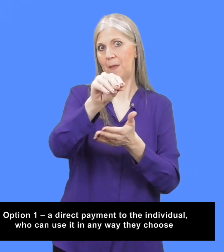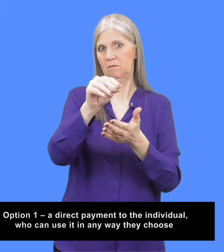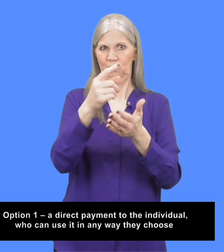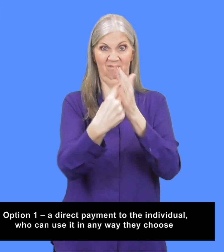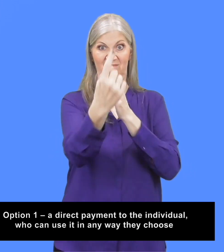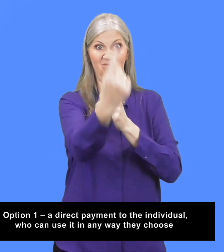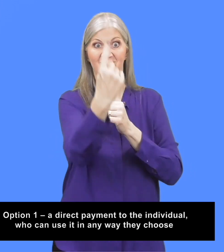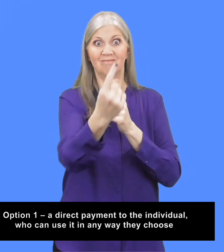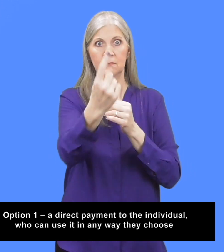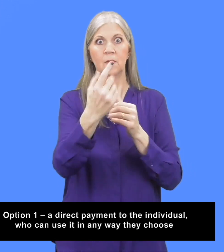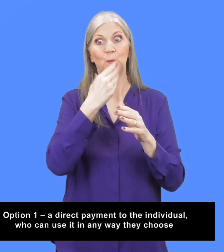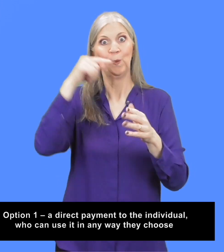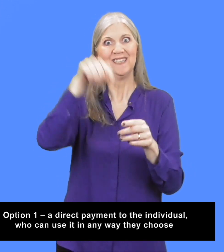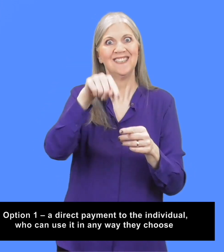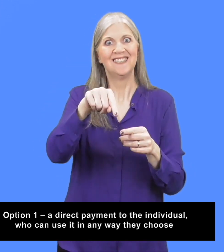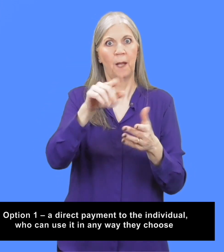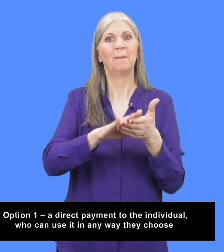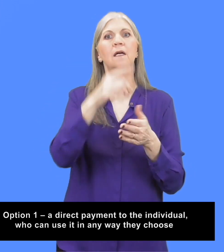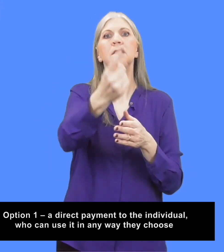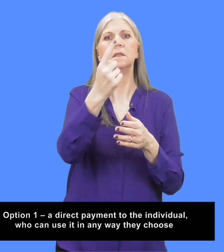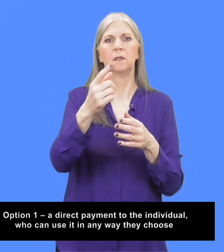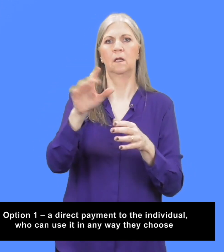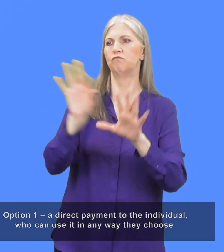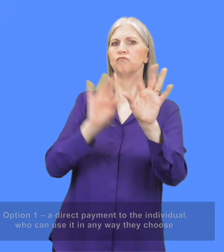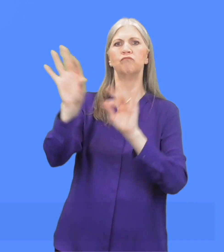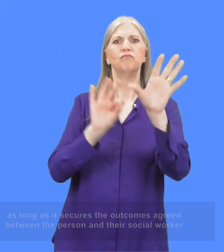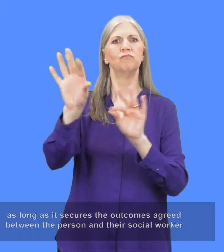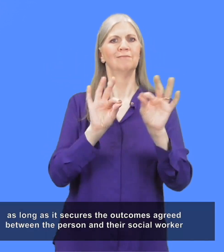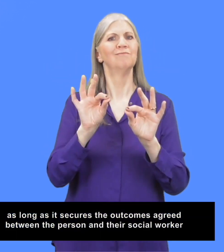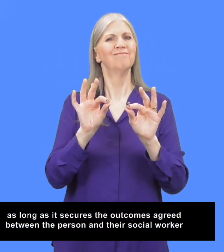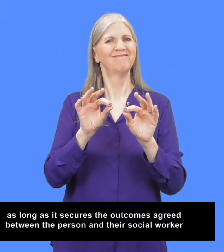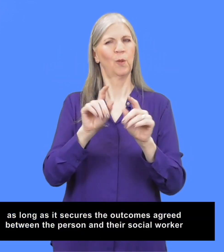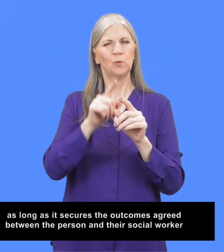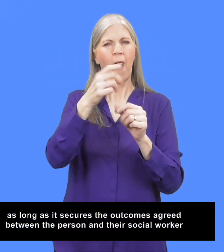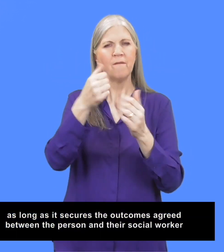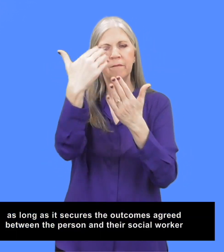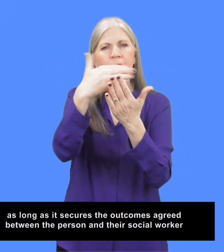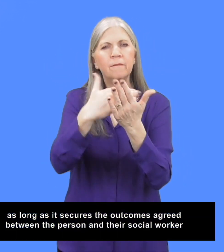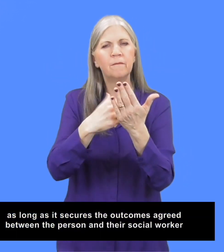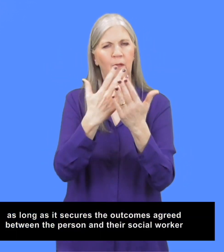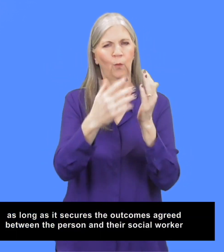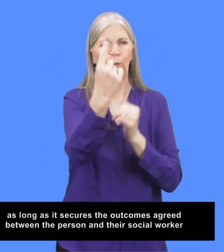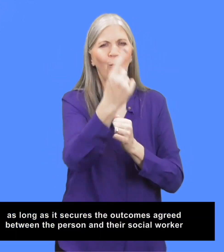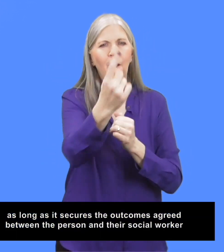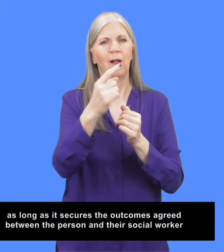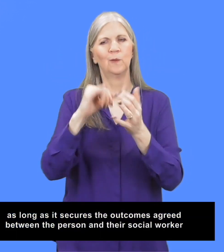who can use it in any way they choose, as long as it secures the outcomes agreed between the person and their social